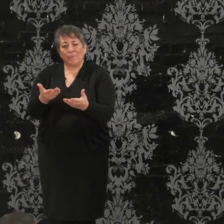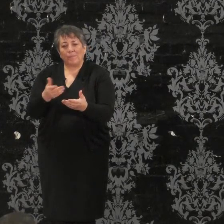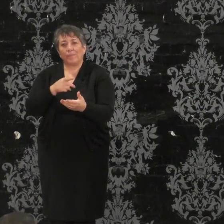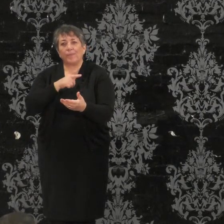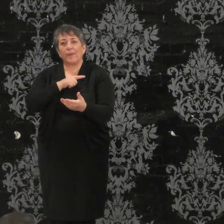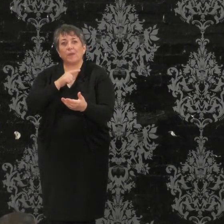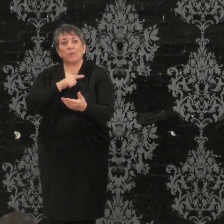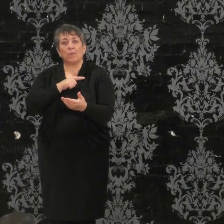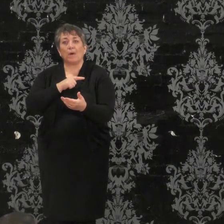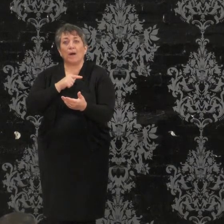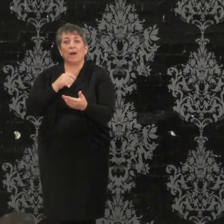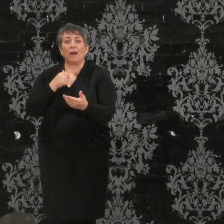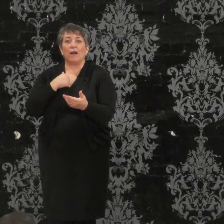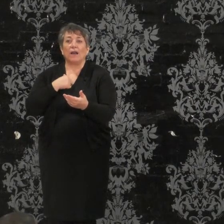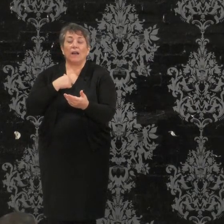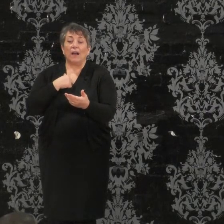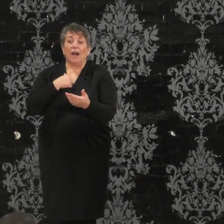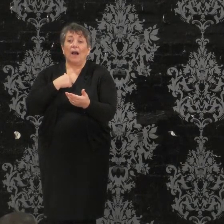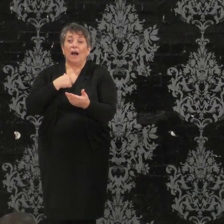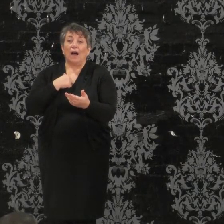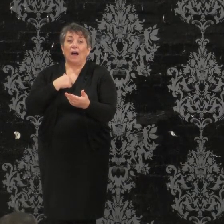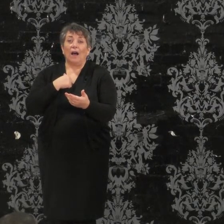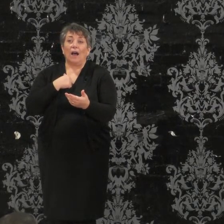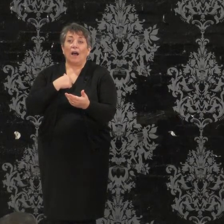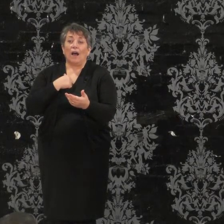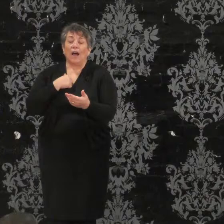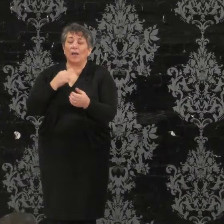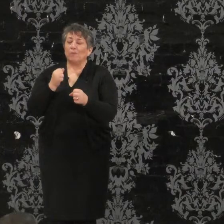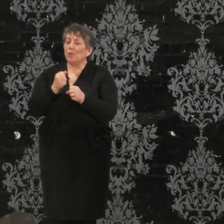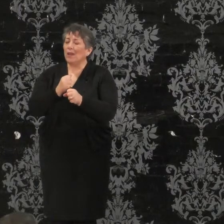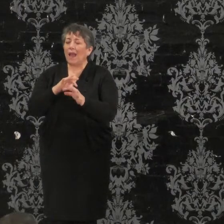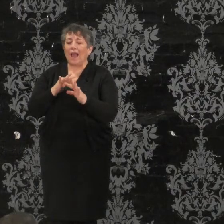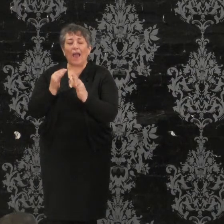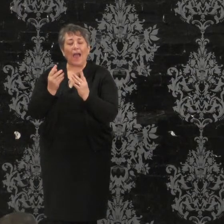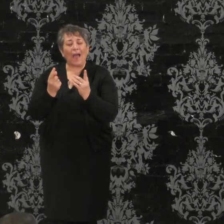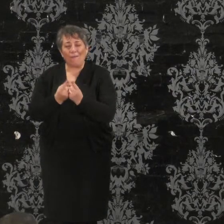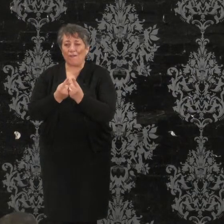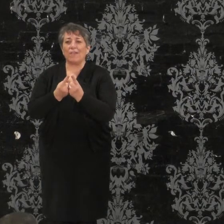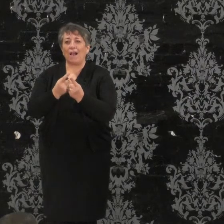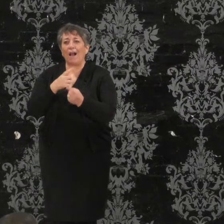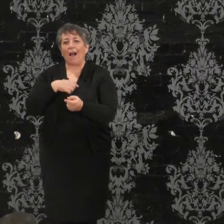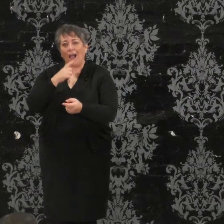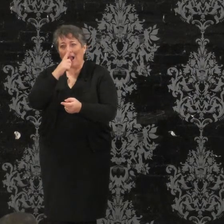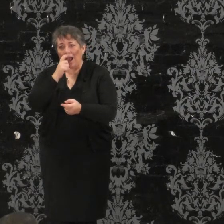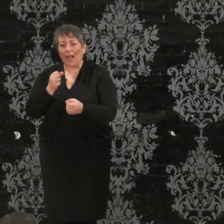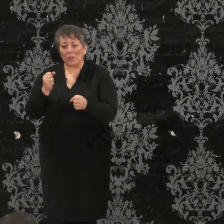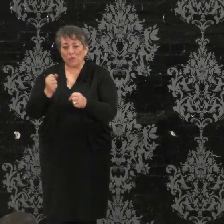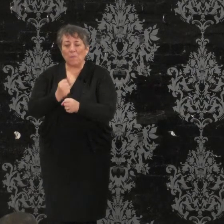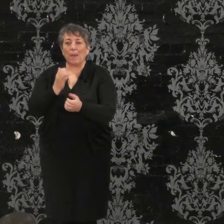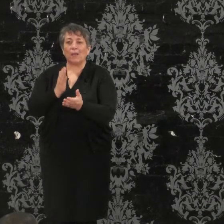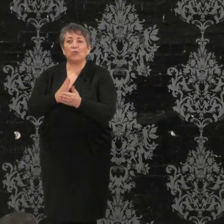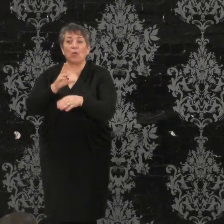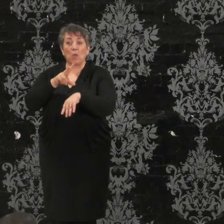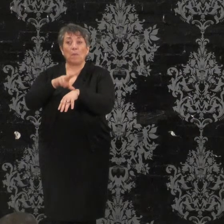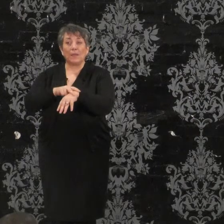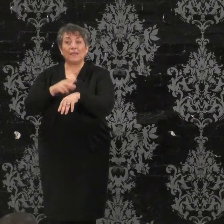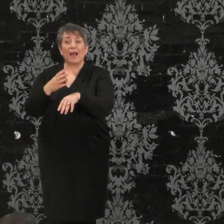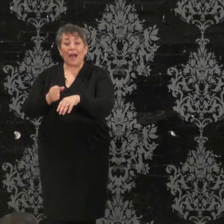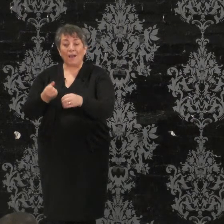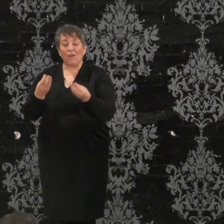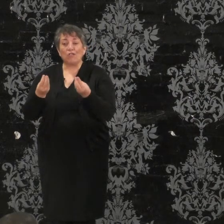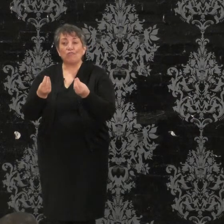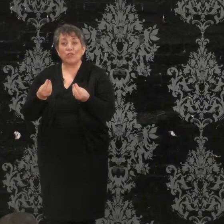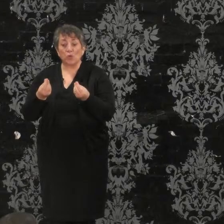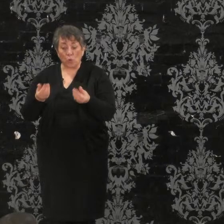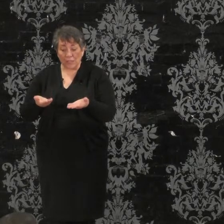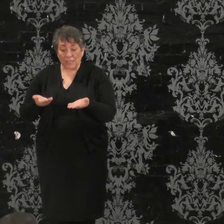everything in my power to ensure the police have the resources they need to do their job. And